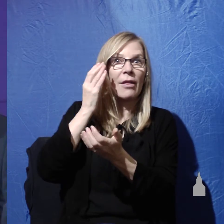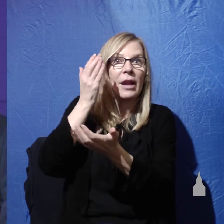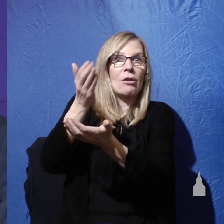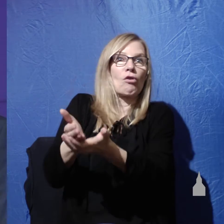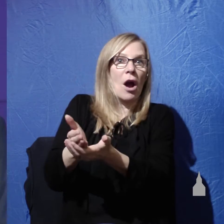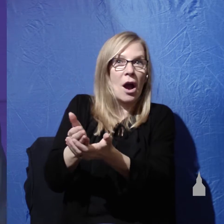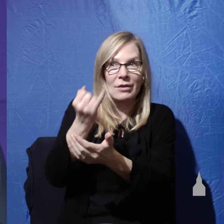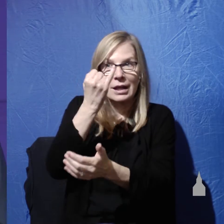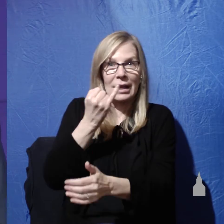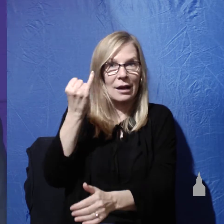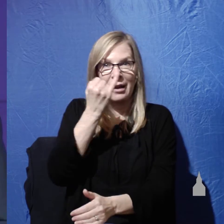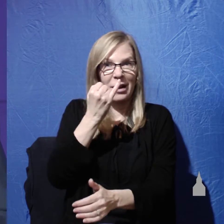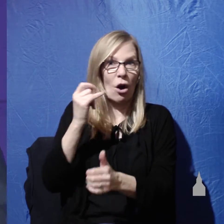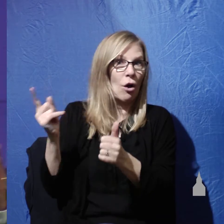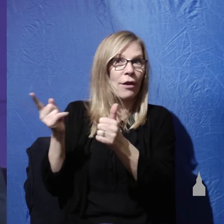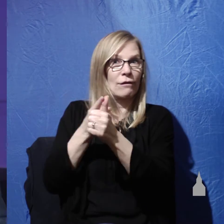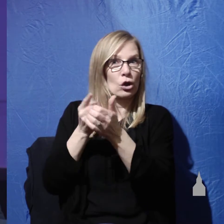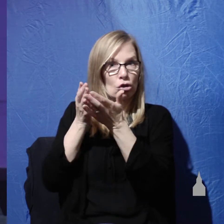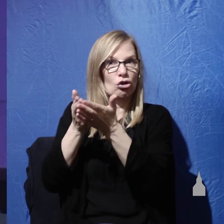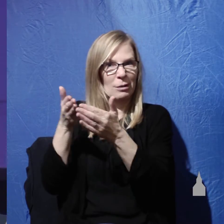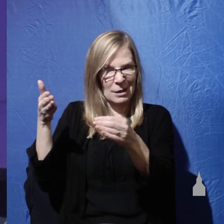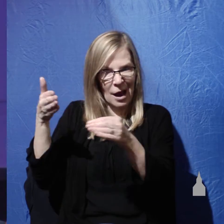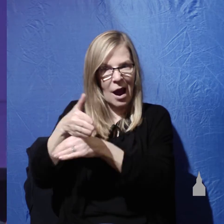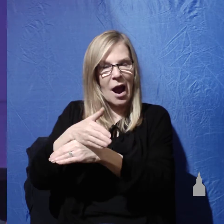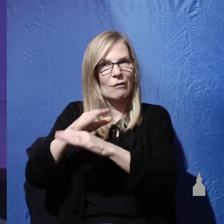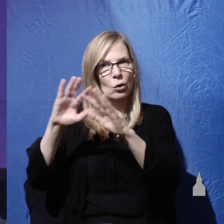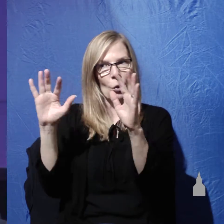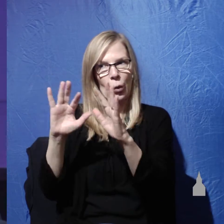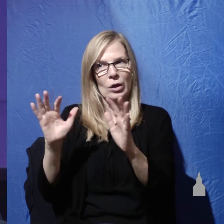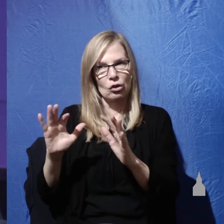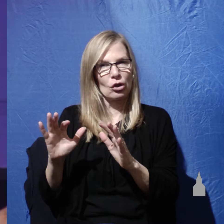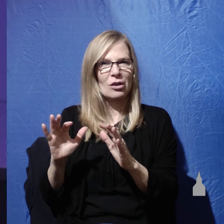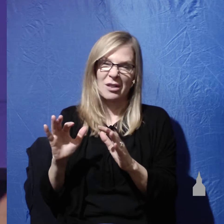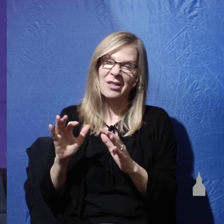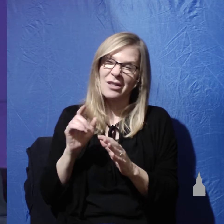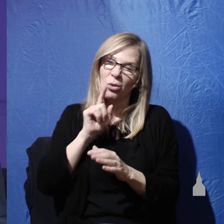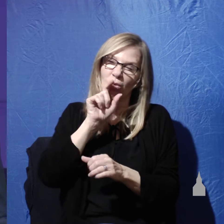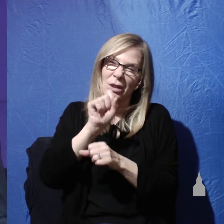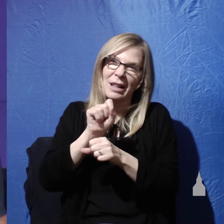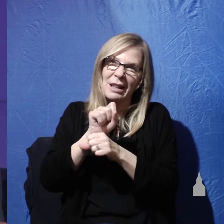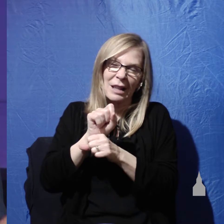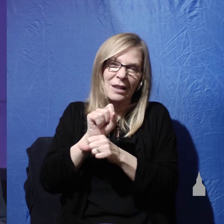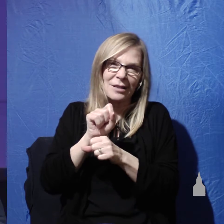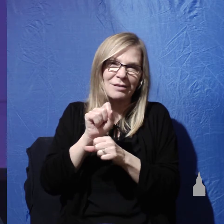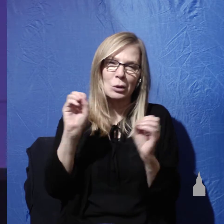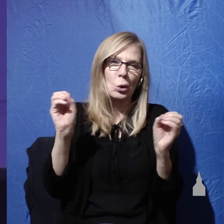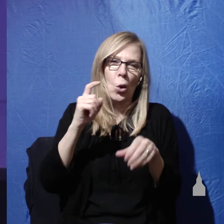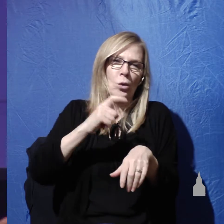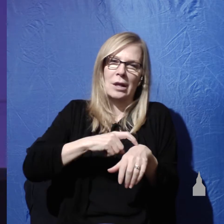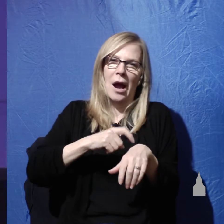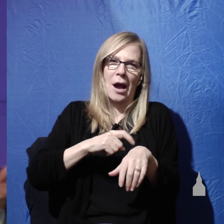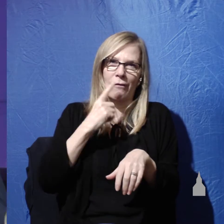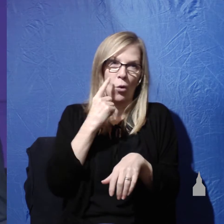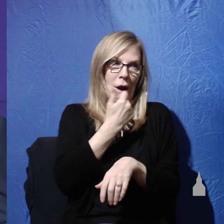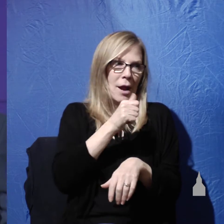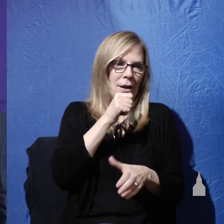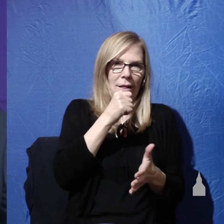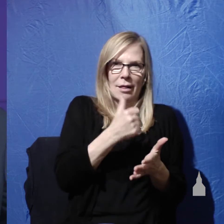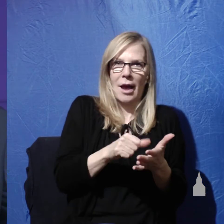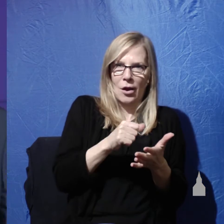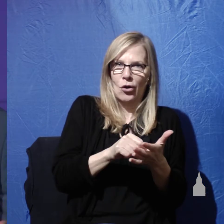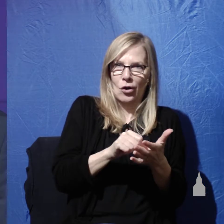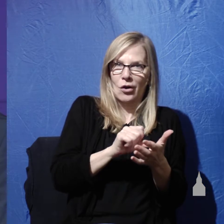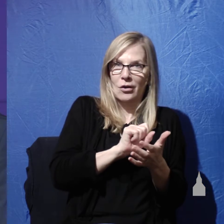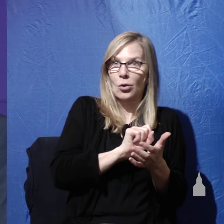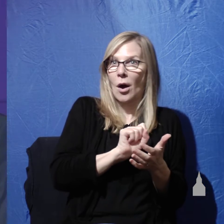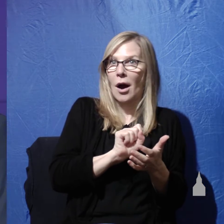Italy on one of the first ships after the winter season. So logistically, there just wouldn't have been time for any letters